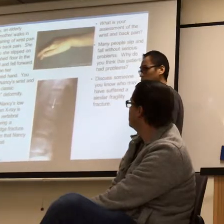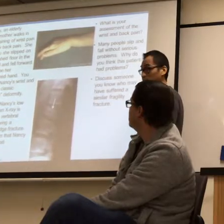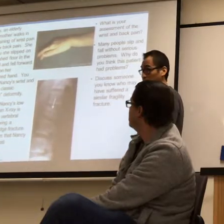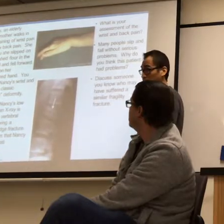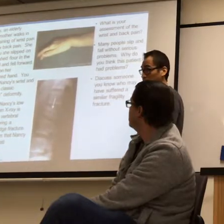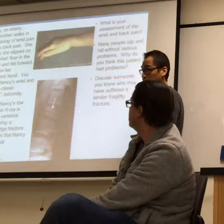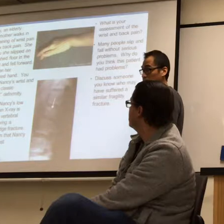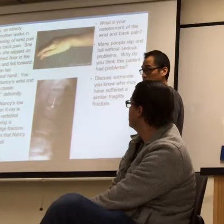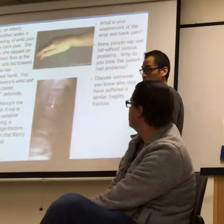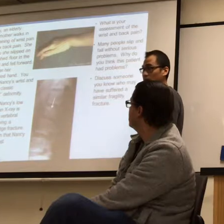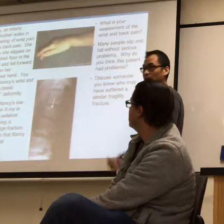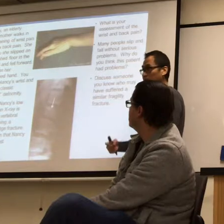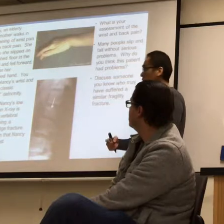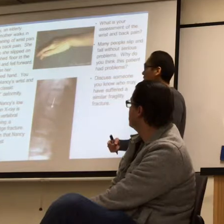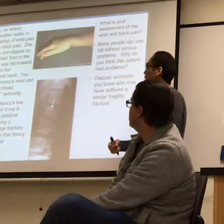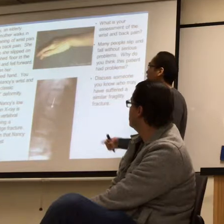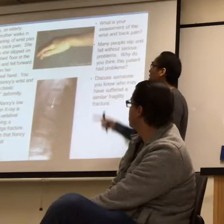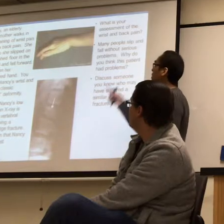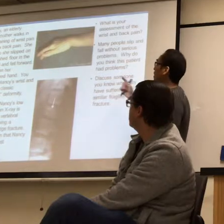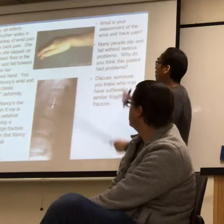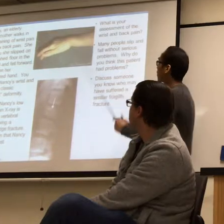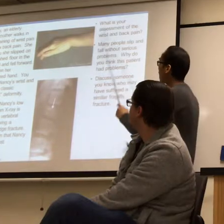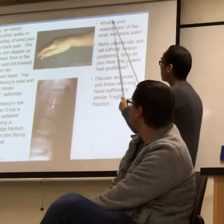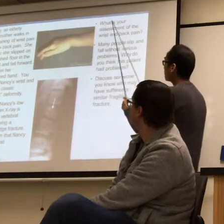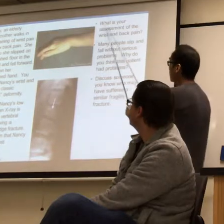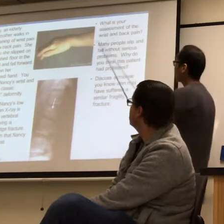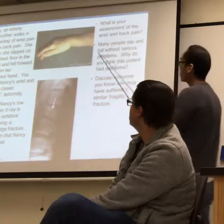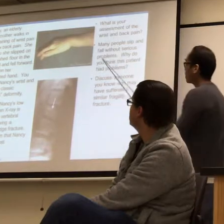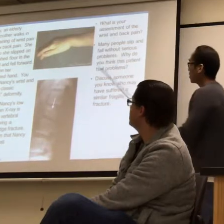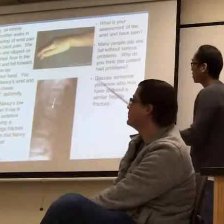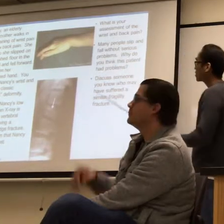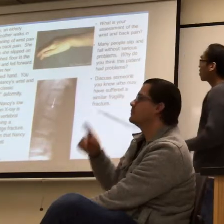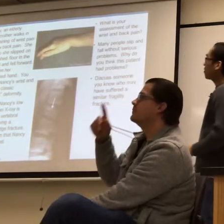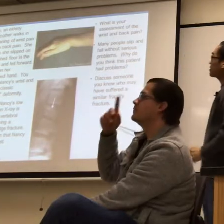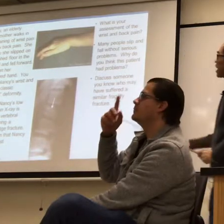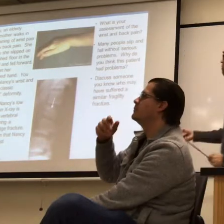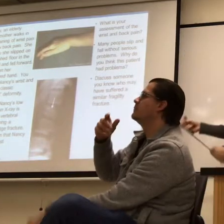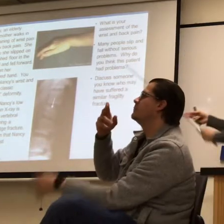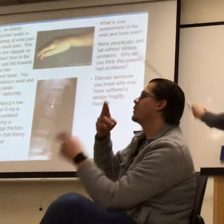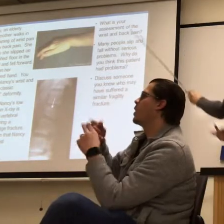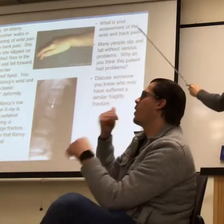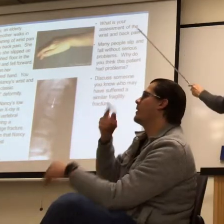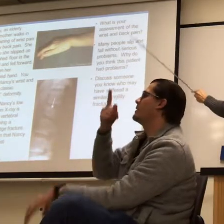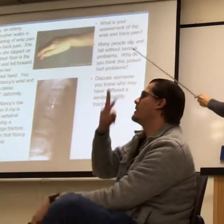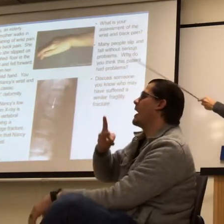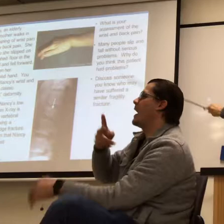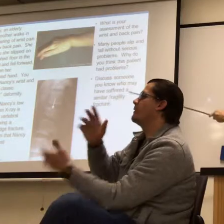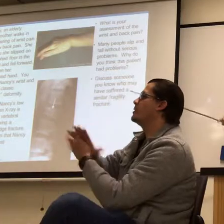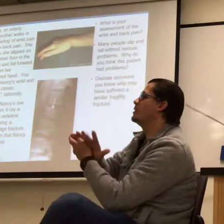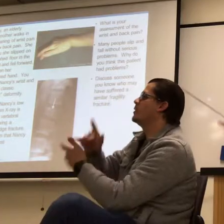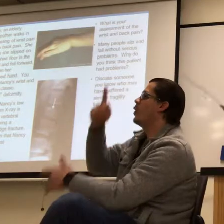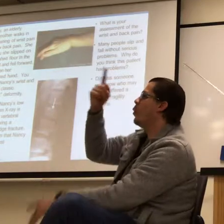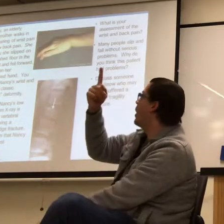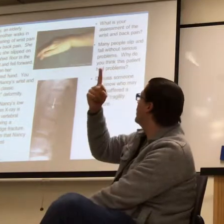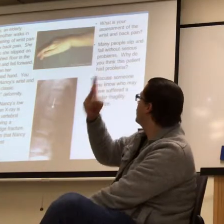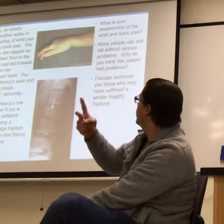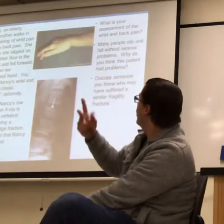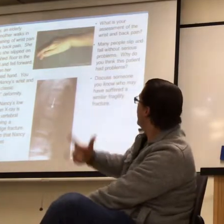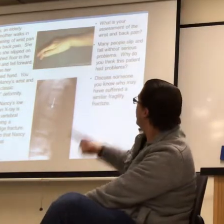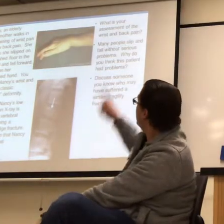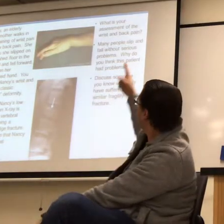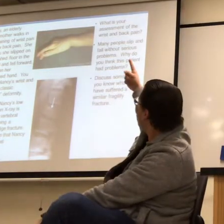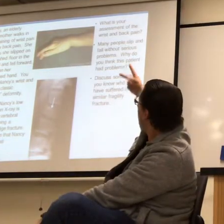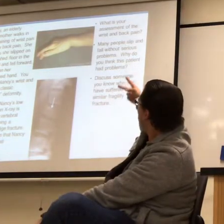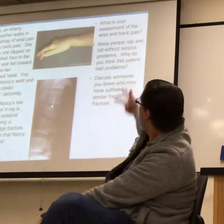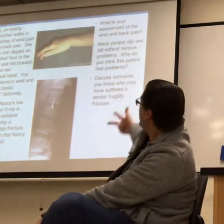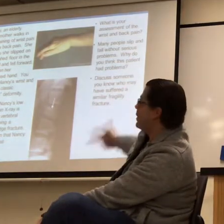years post-menopause. That having been said, on your half sheet, let's call this half sheet 1, 2, and 3. Okay, I'll look